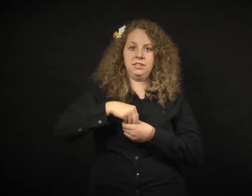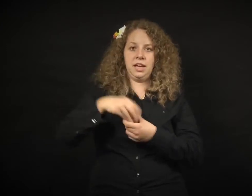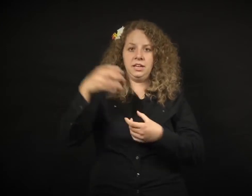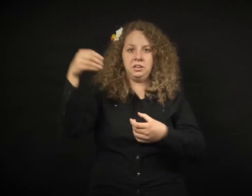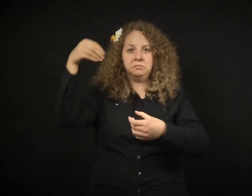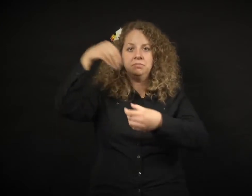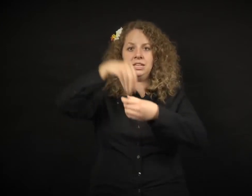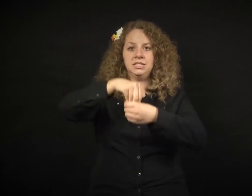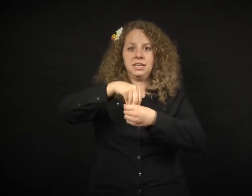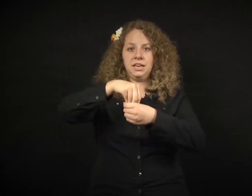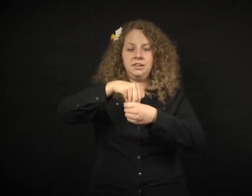Inside or inside.